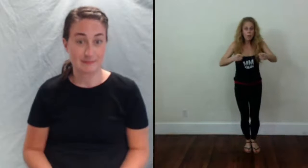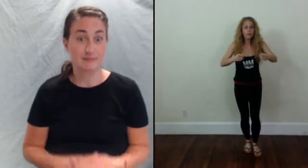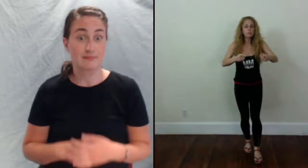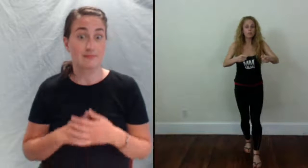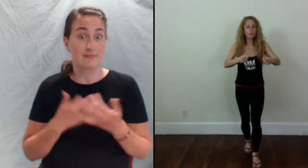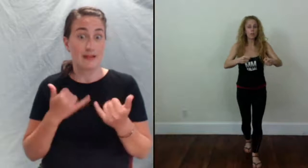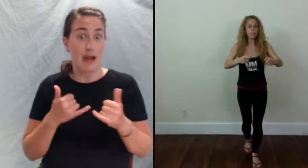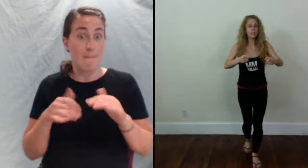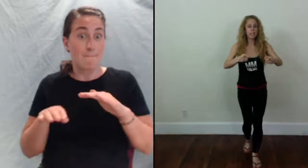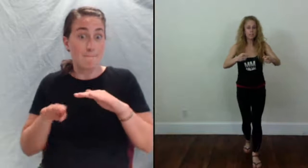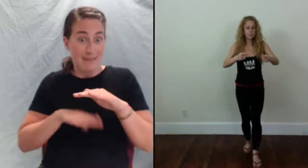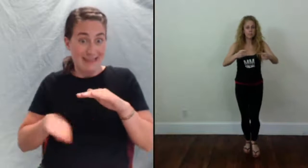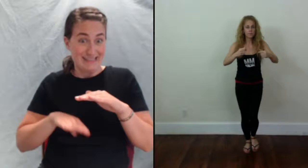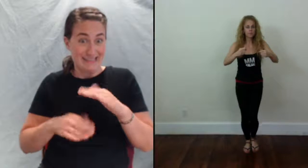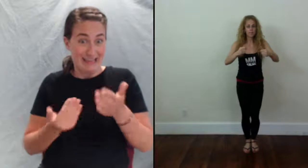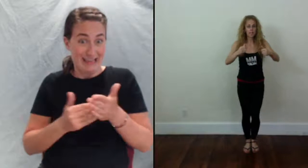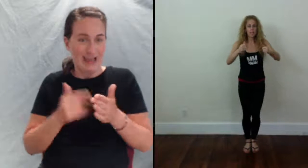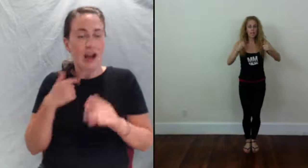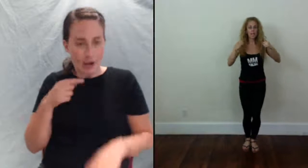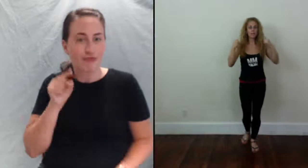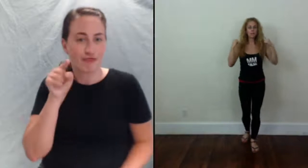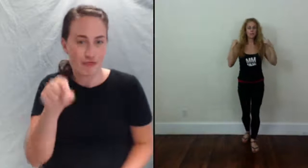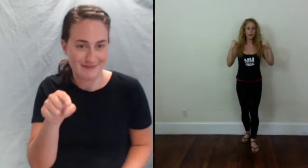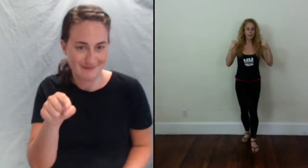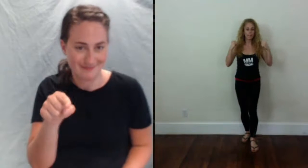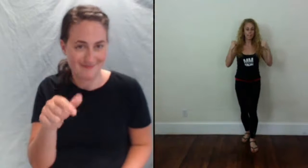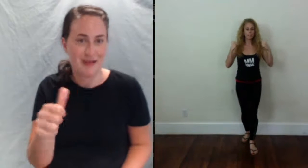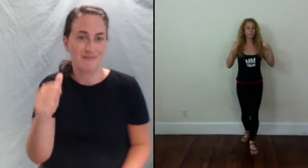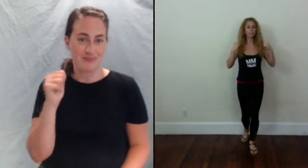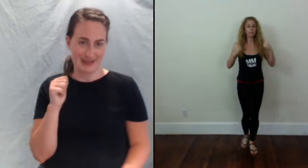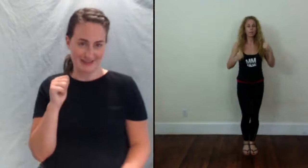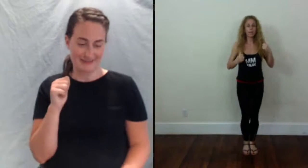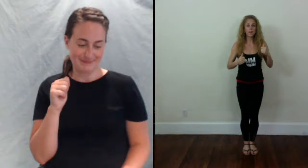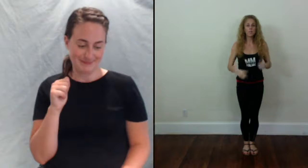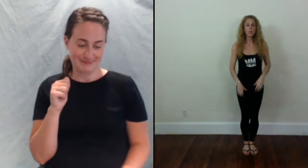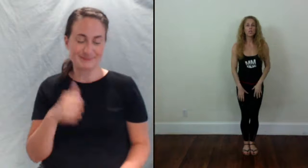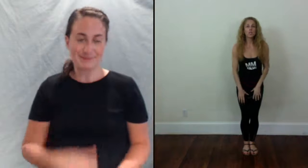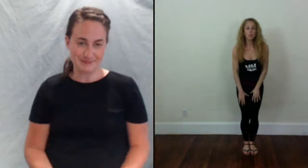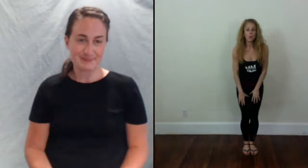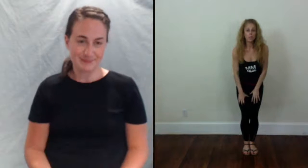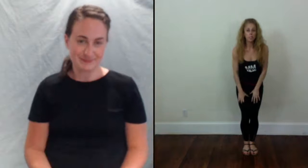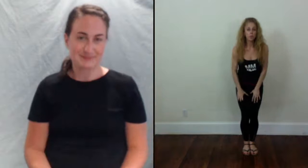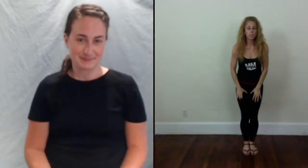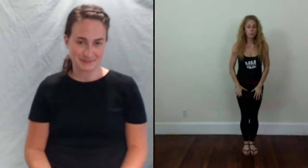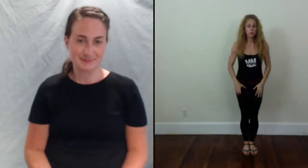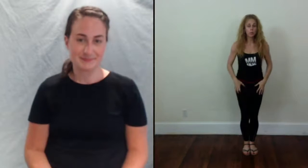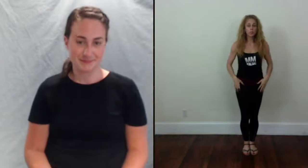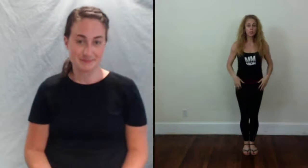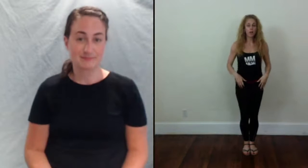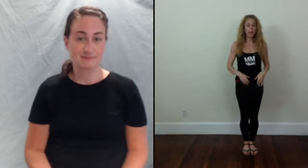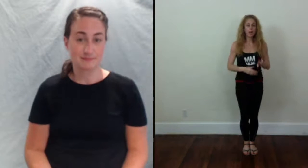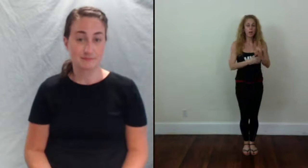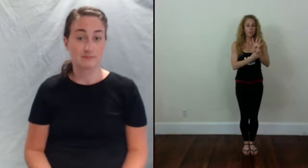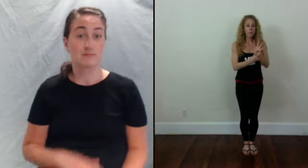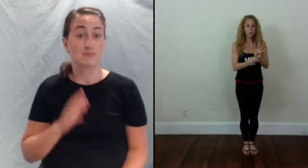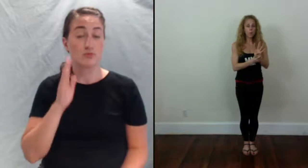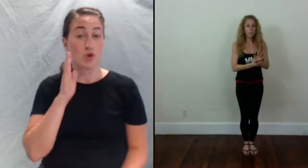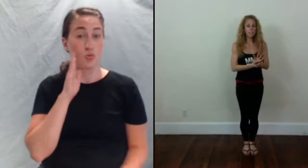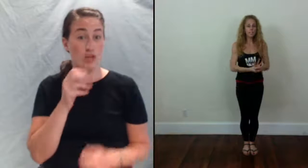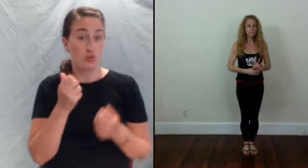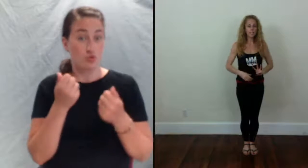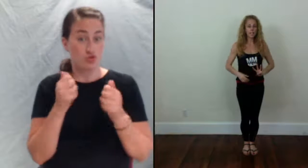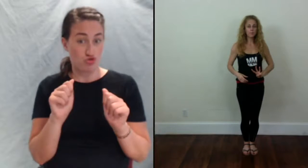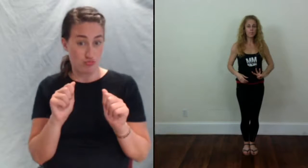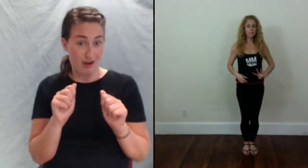and I go back to the front again and to the back again. Okay? So what we're gonna do is we're going to try